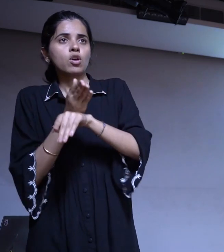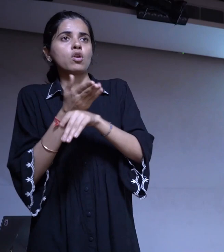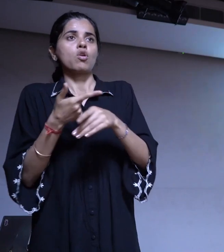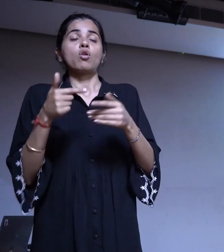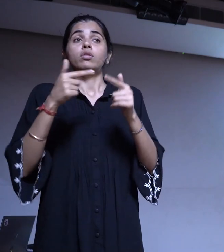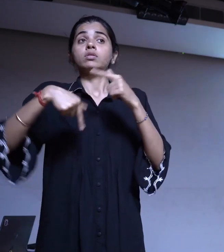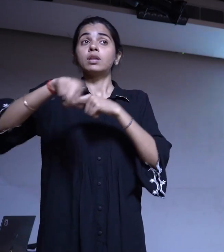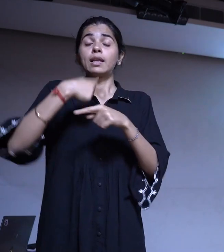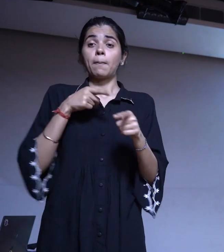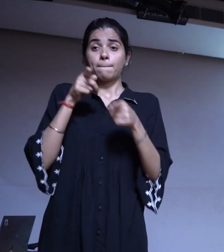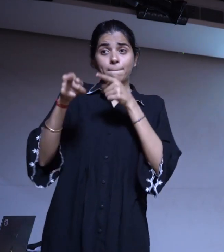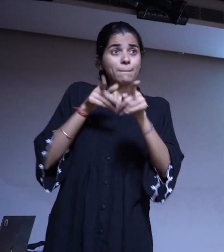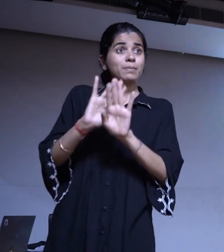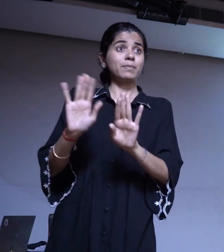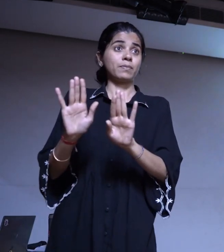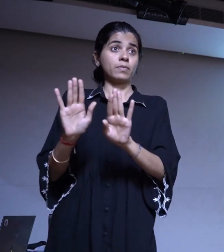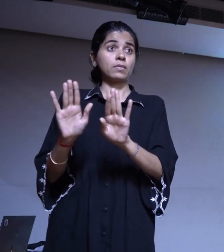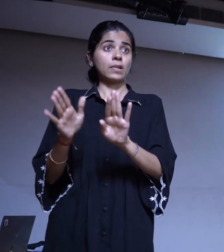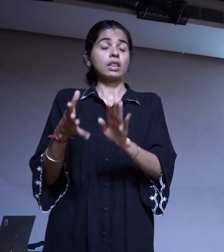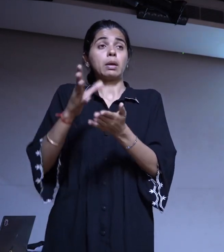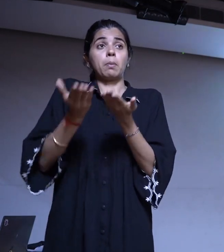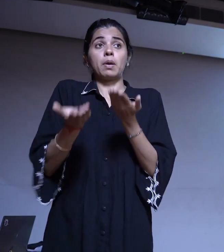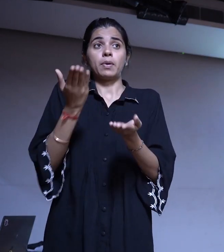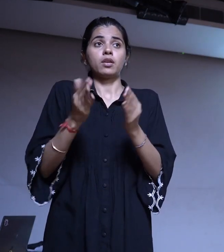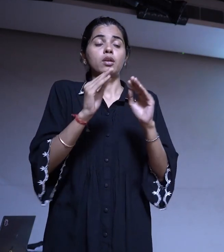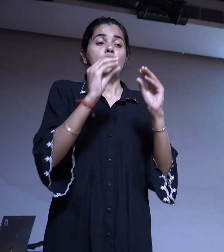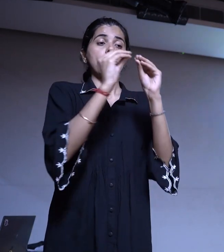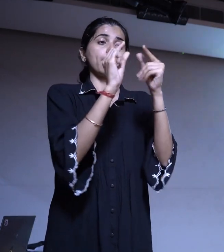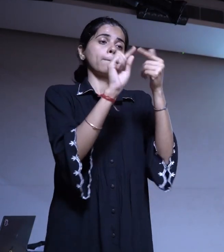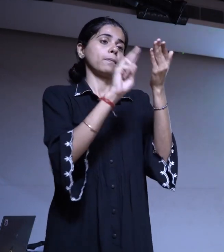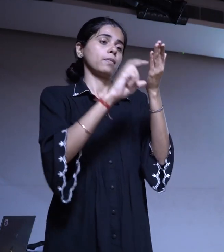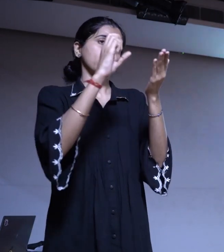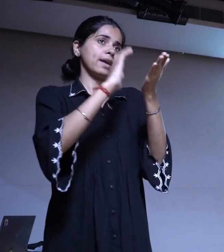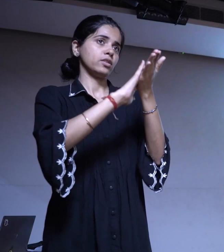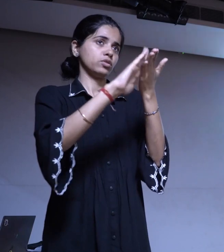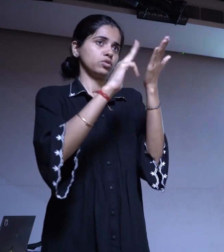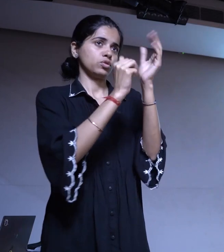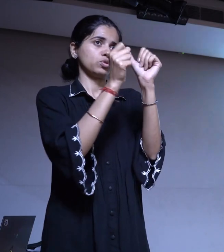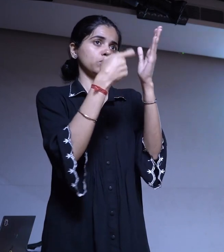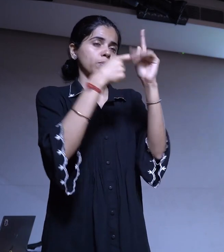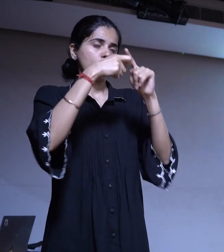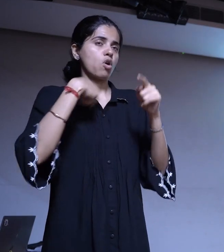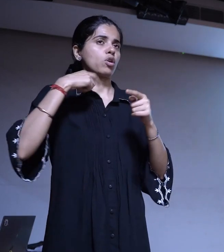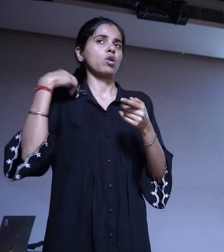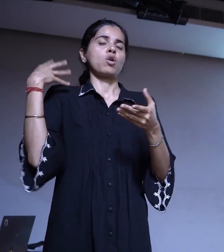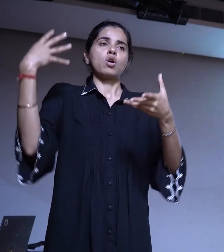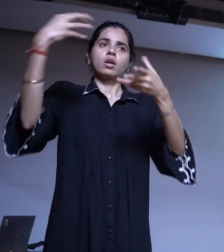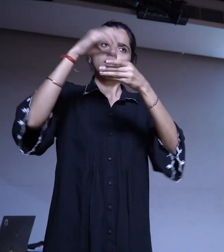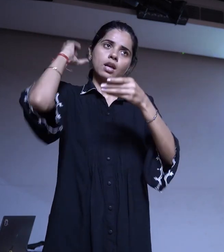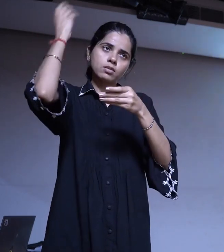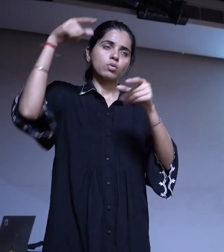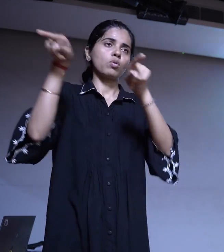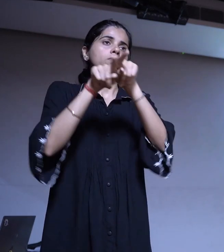really not not to blame so it's very important to Benchmark the classroom and to assess the child in the context of that